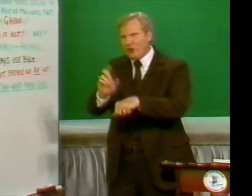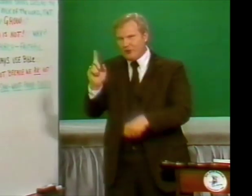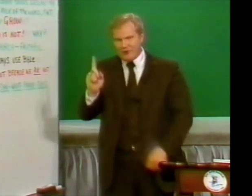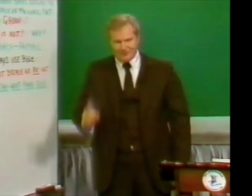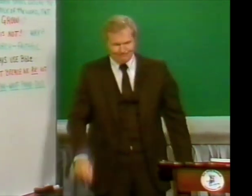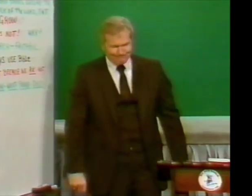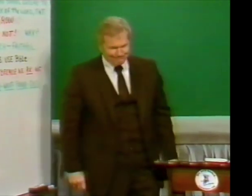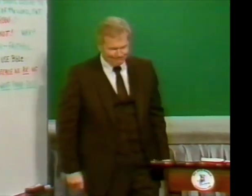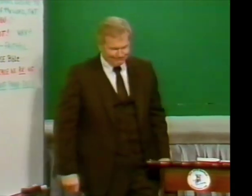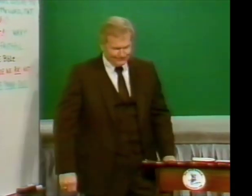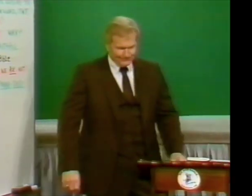church.